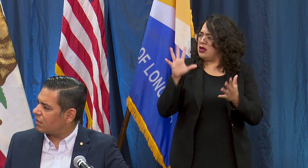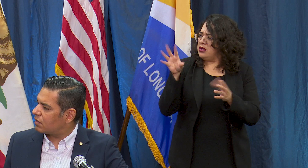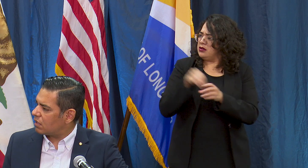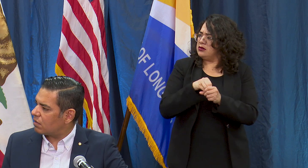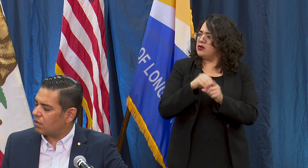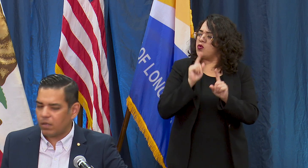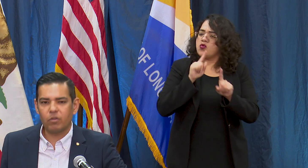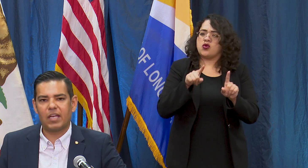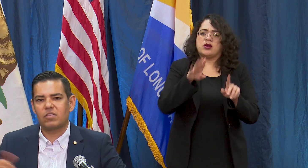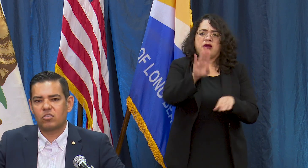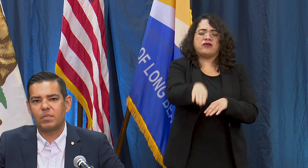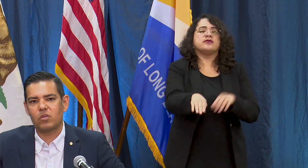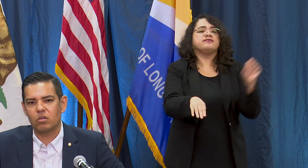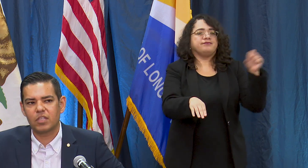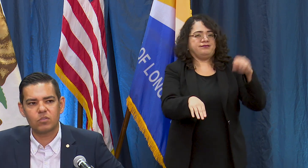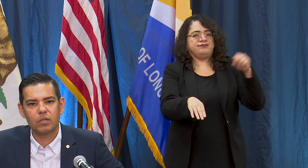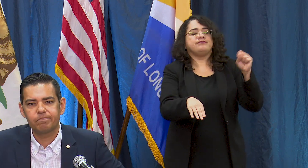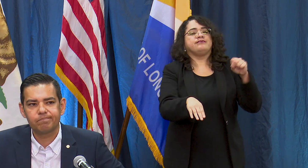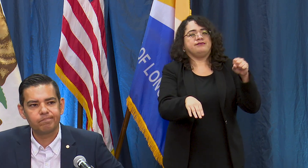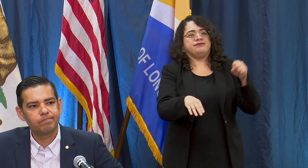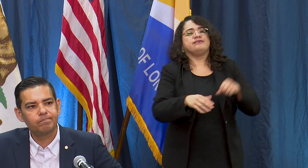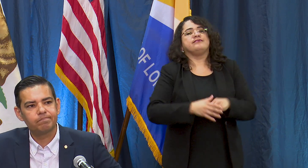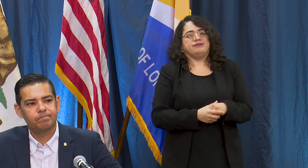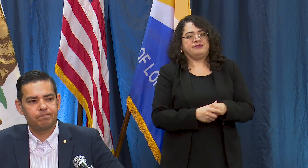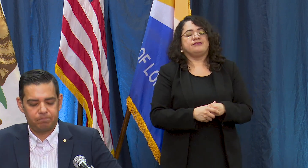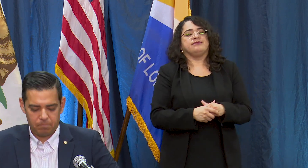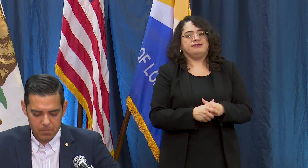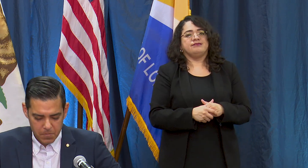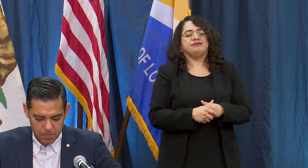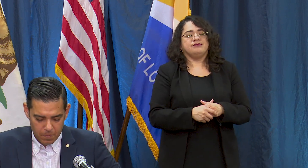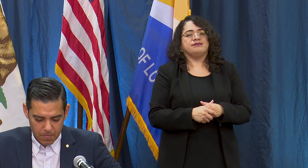today? Yes, I believe so. Okay, so that should be in the order today as well.